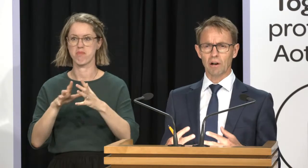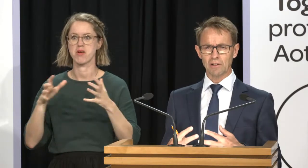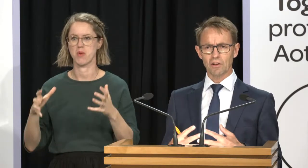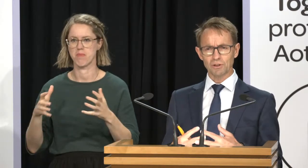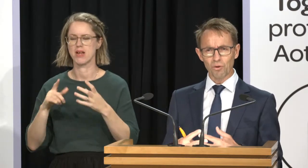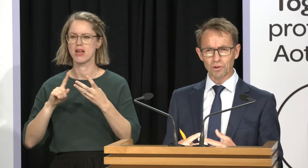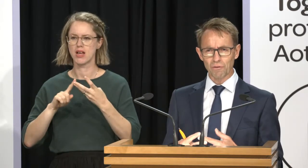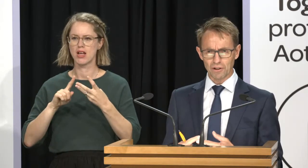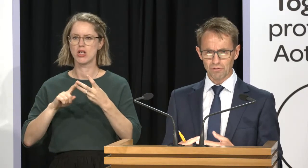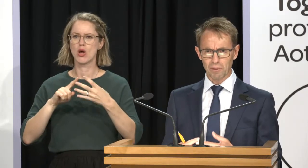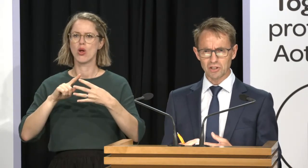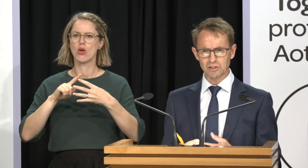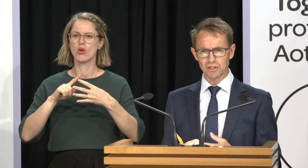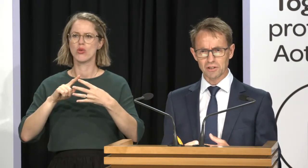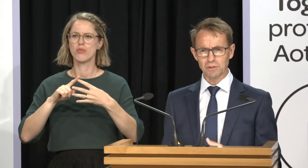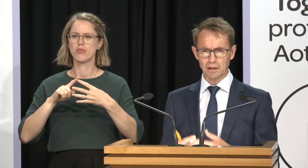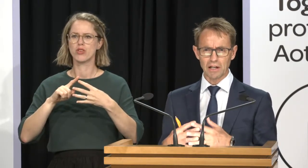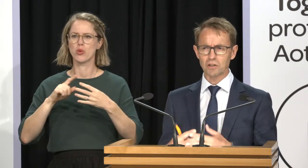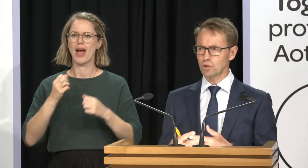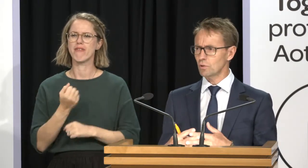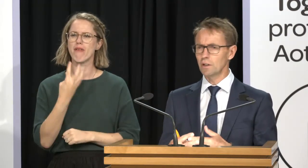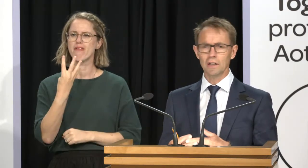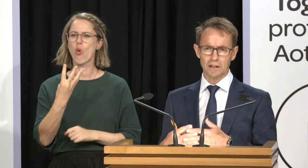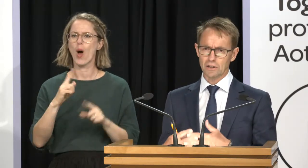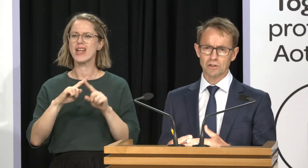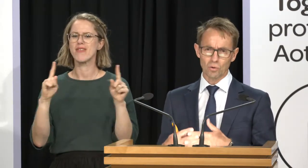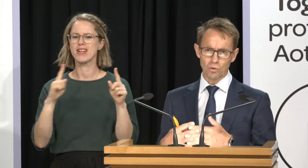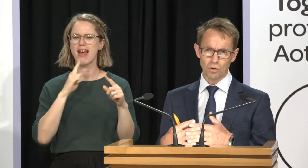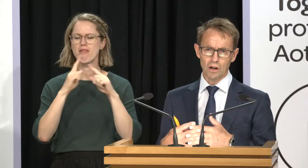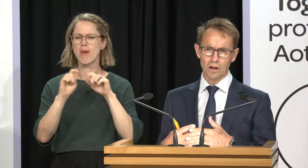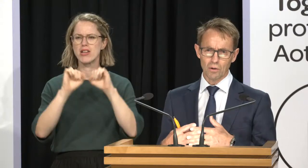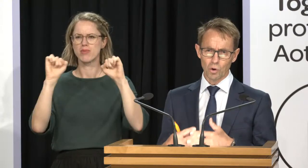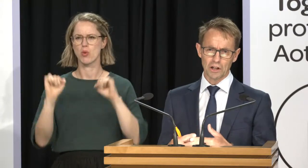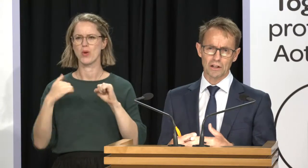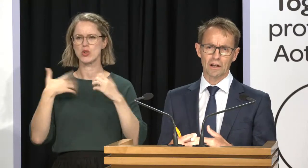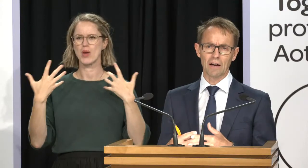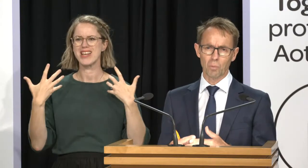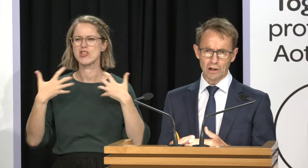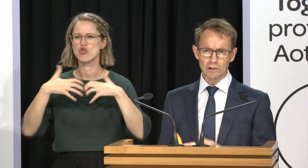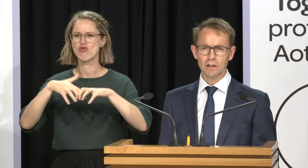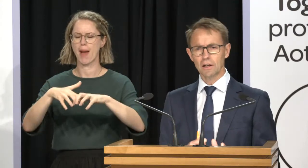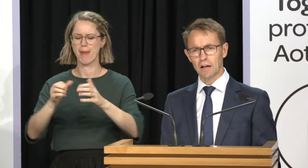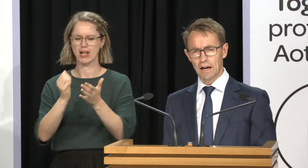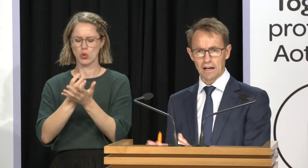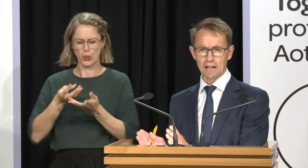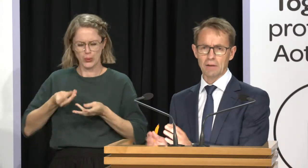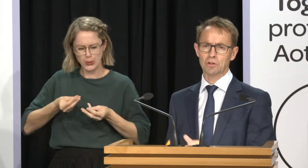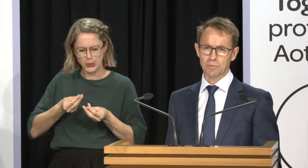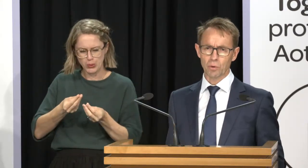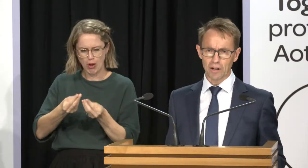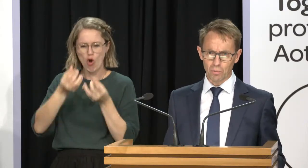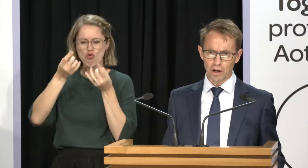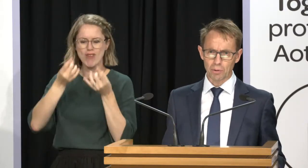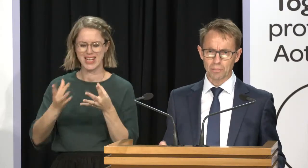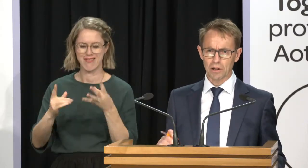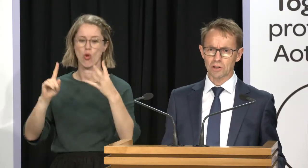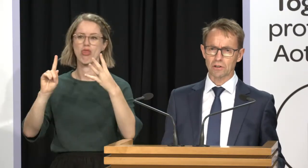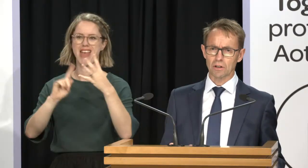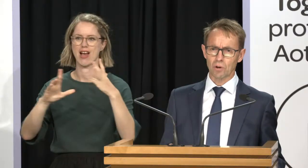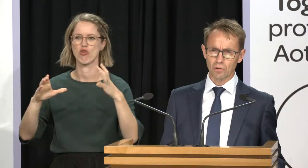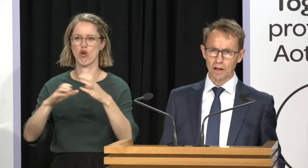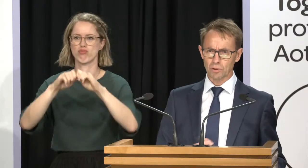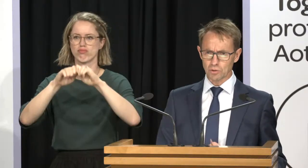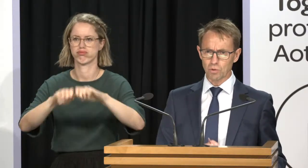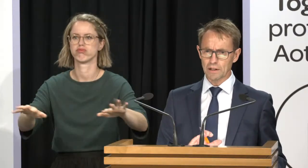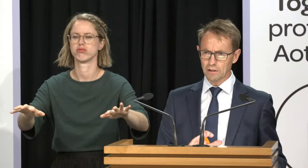is integrating those 4 different information systems and making sure it is all working well and able to support that wider